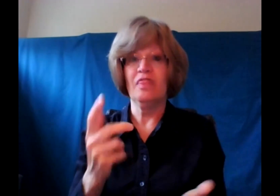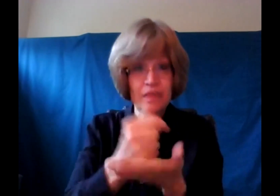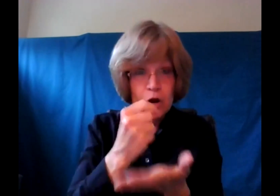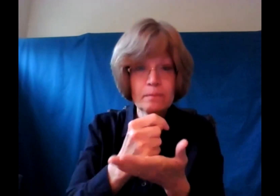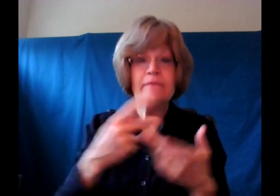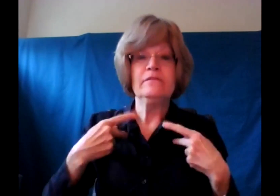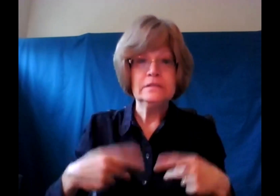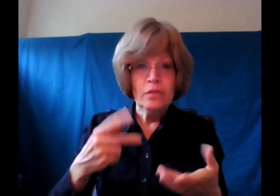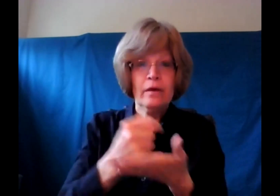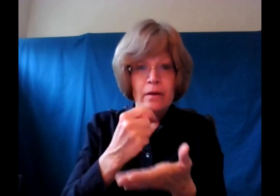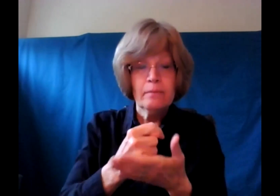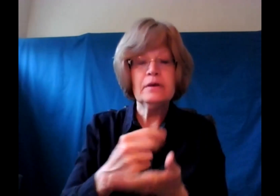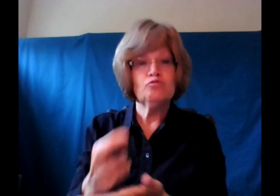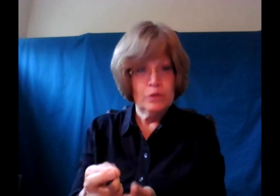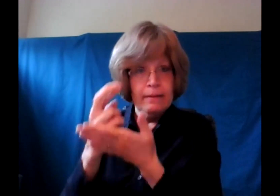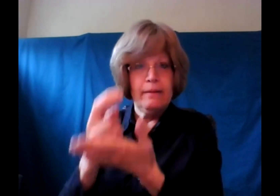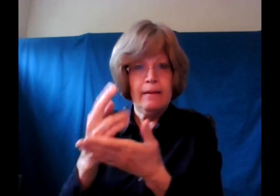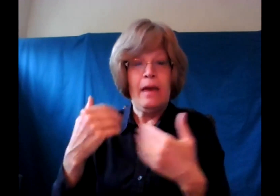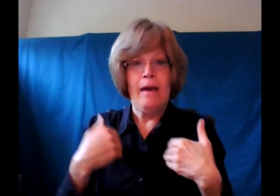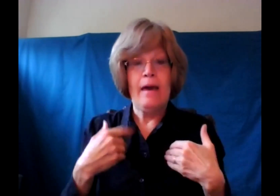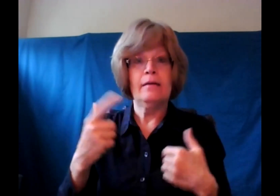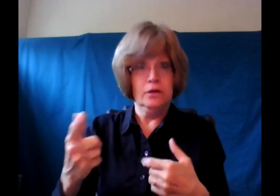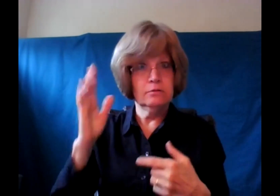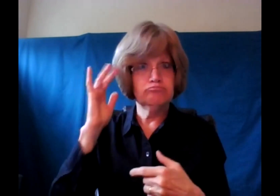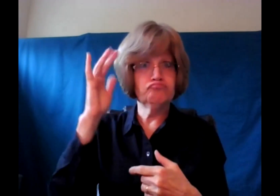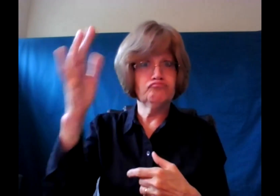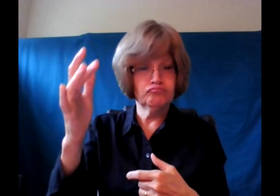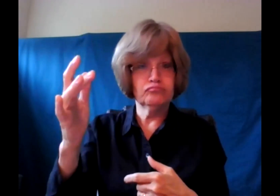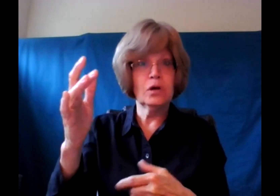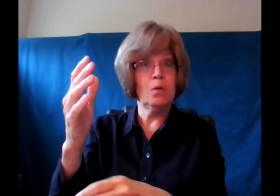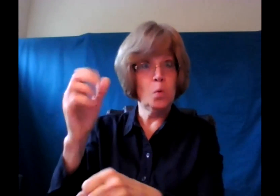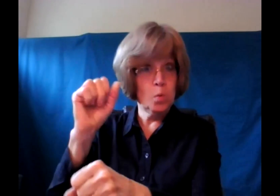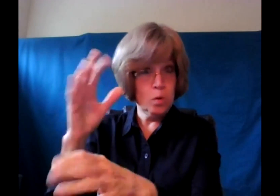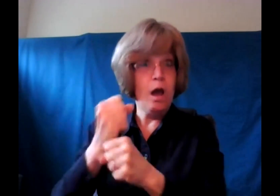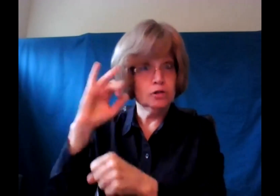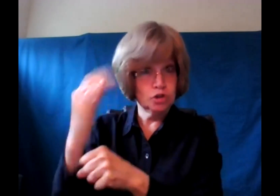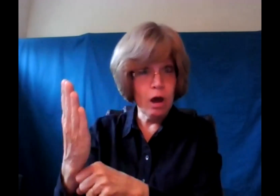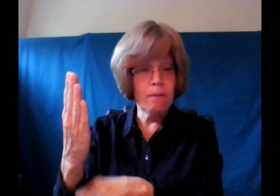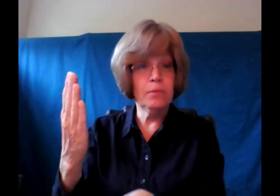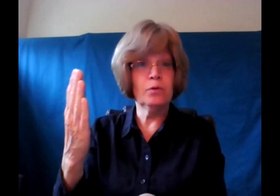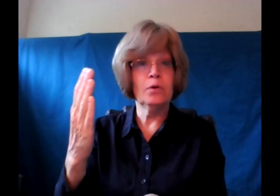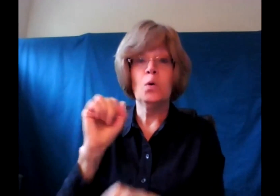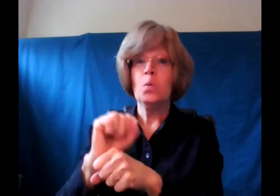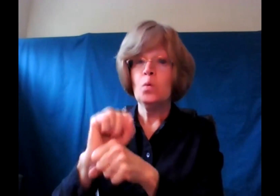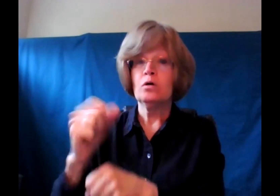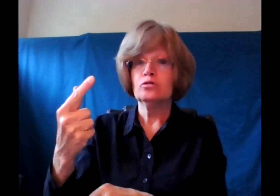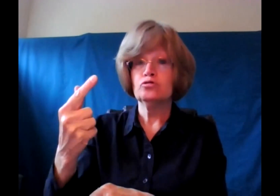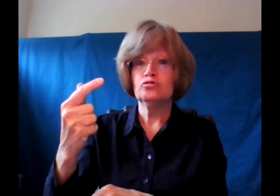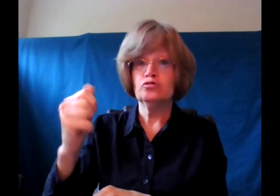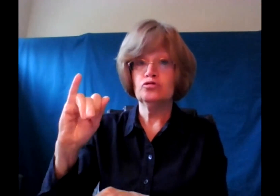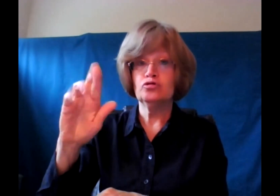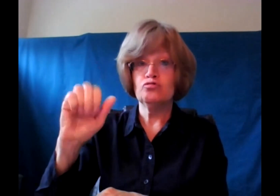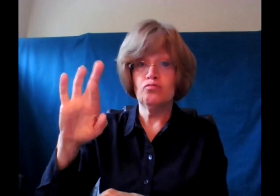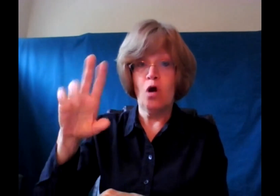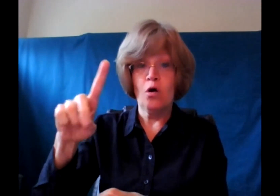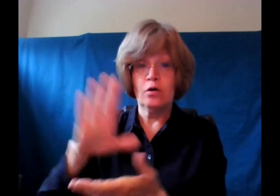therapy, physical therapy and rehabilitation, he eventually got a job. He worked at Girard College. Some of you